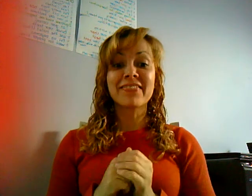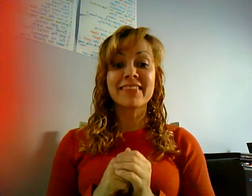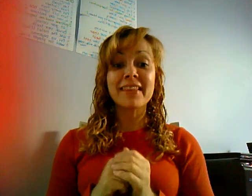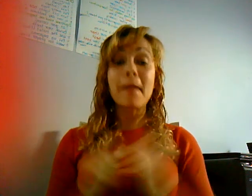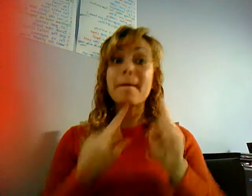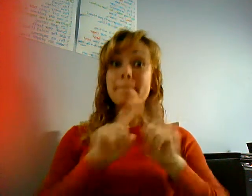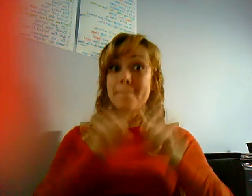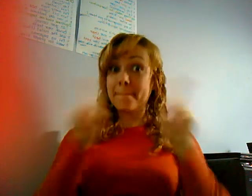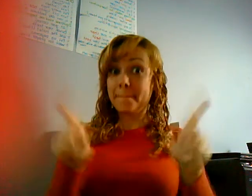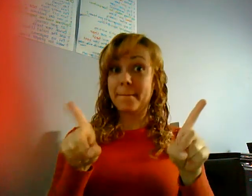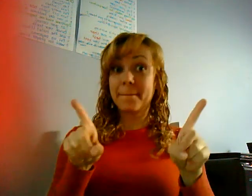also knew ASL.